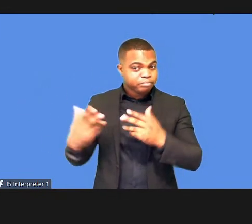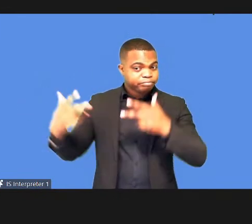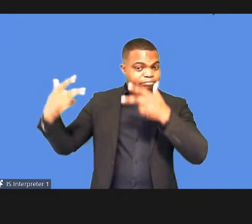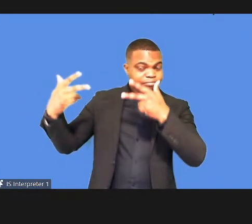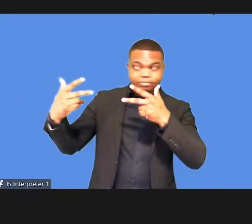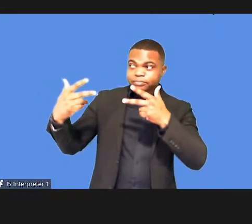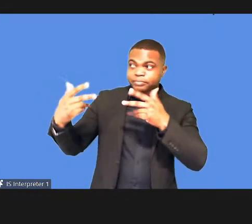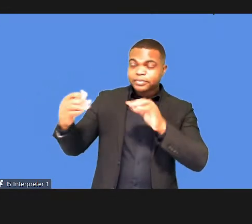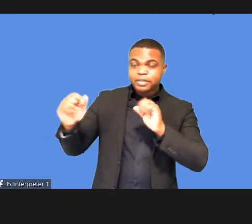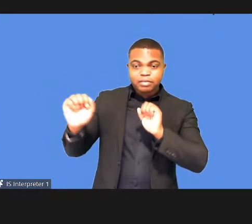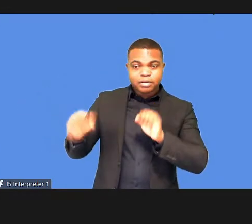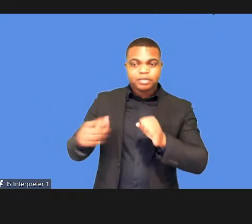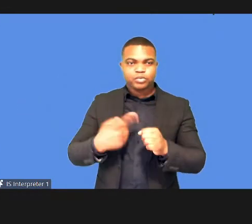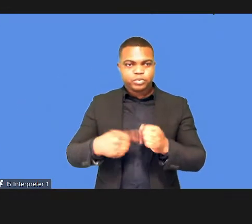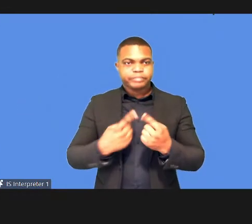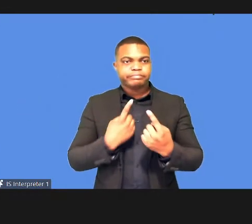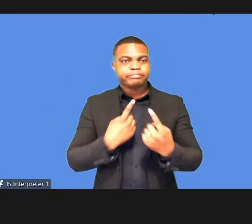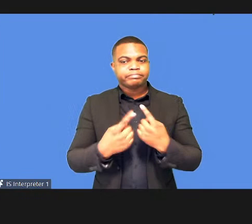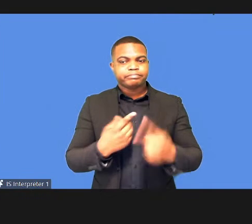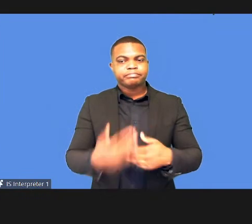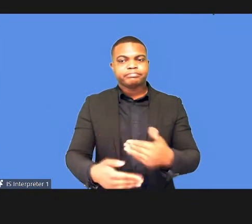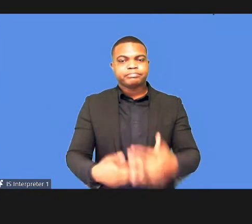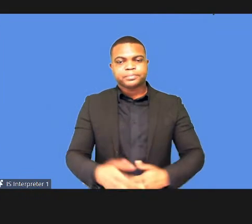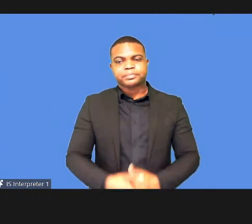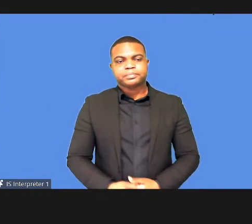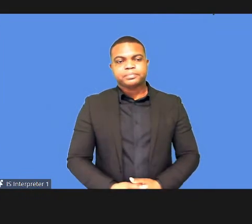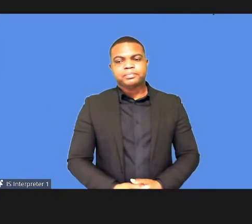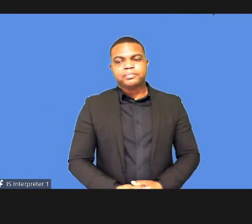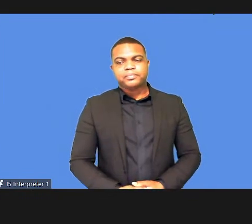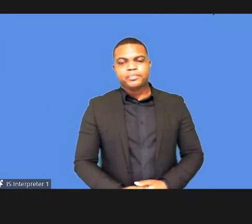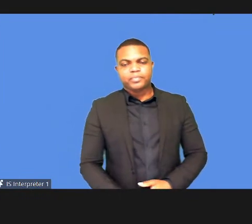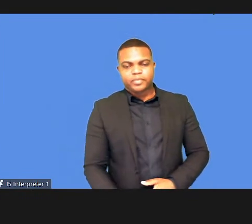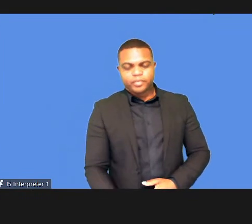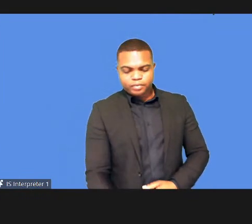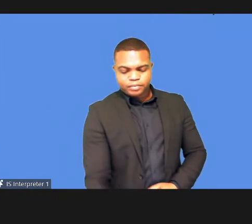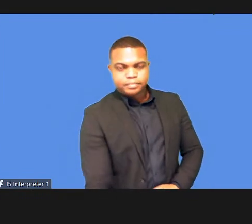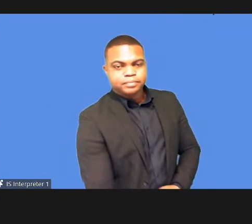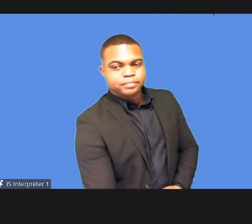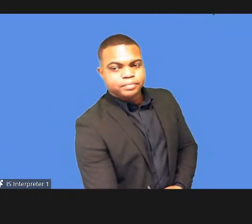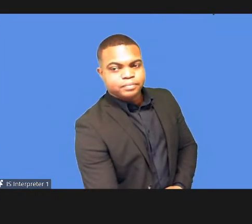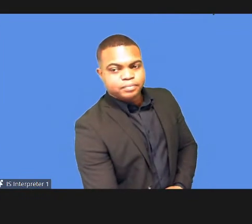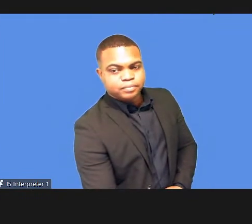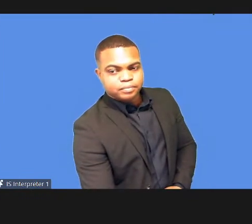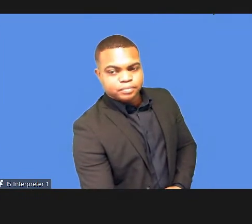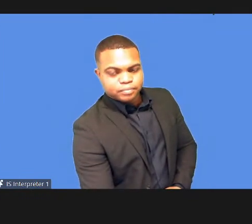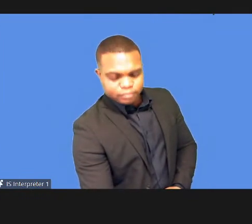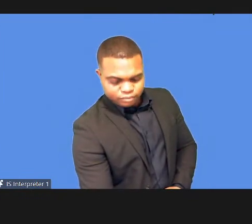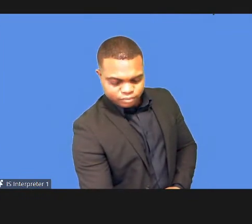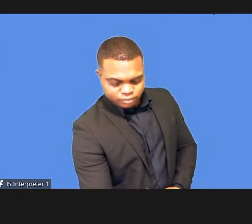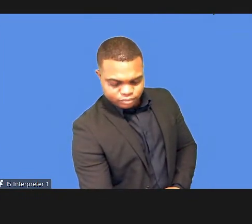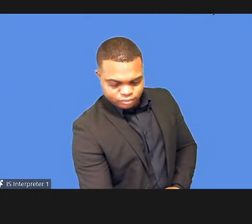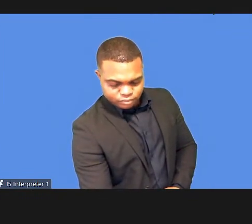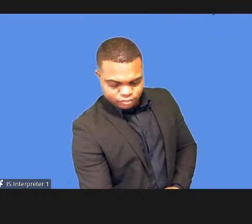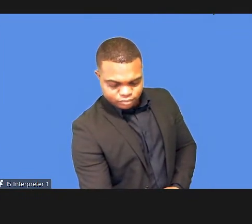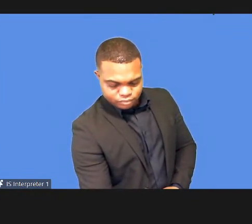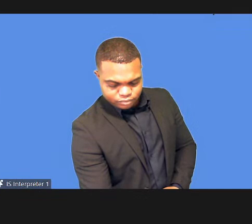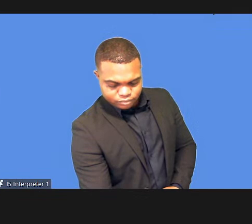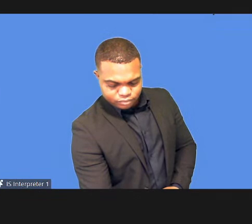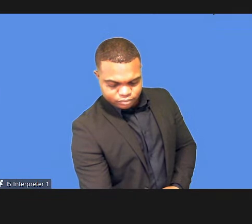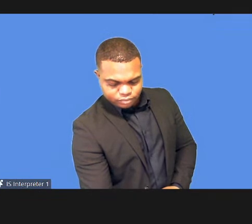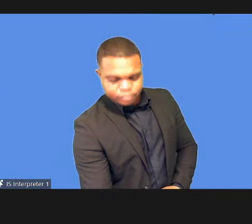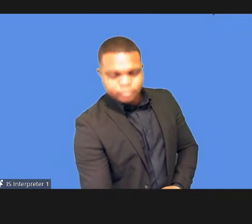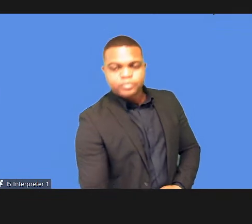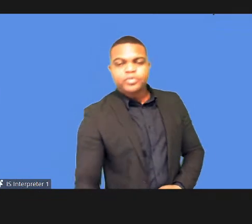data and statistics can be strengthened, to support the implementation and monitoring of the two agendas,